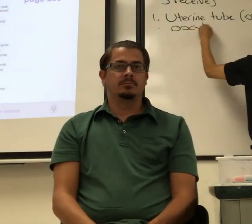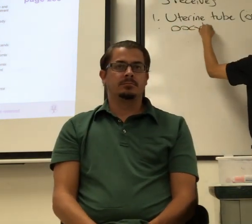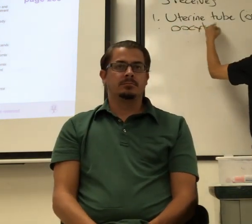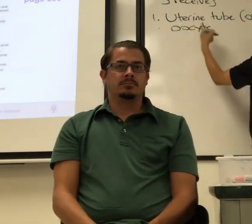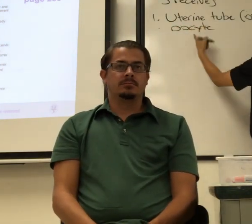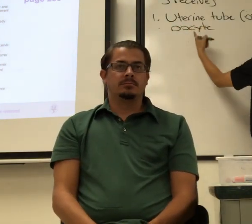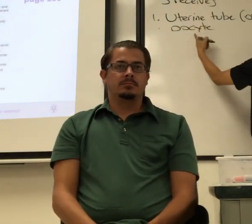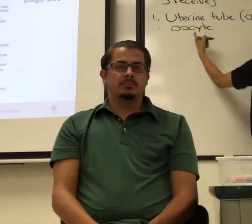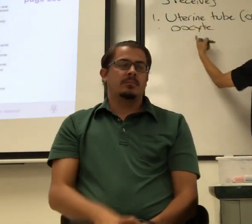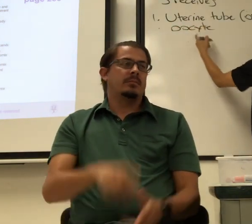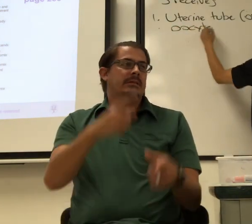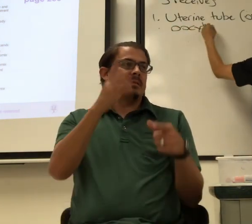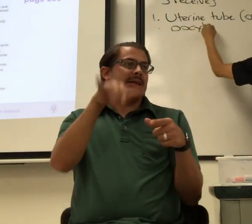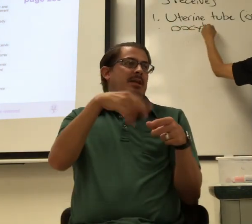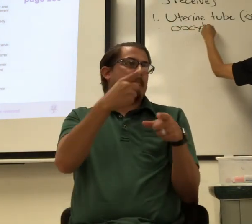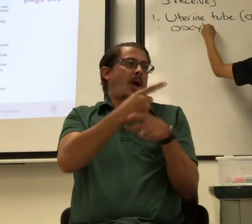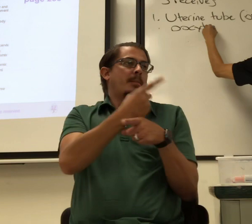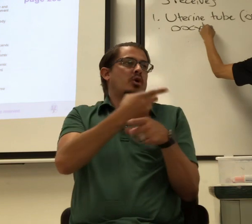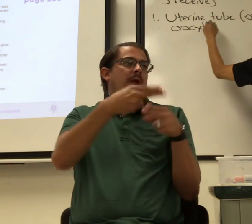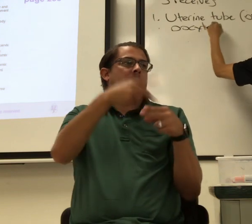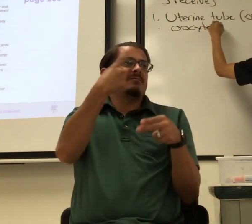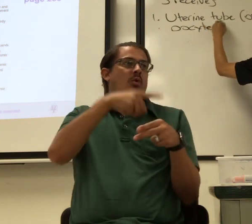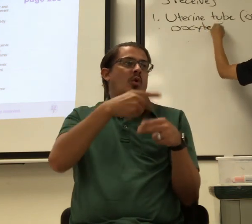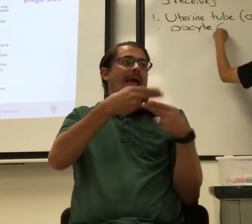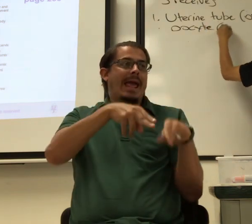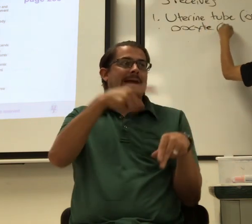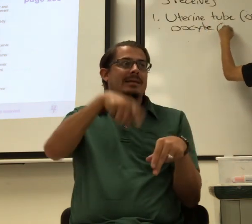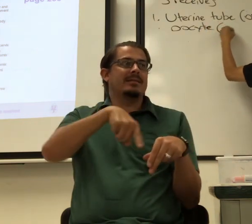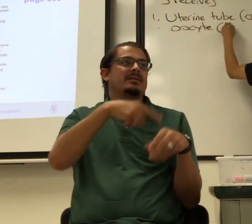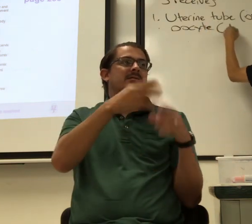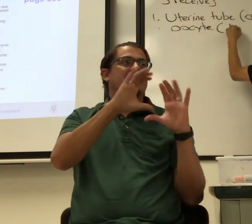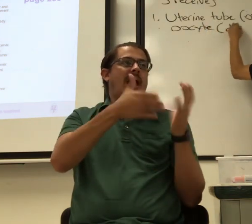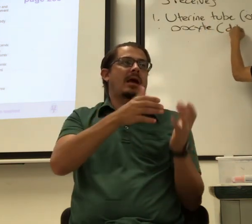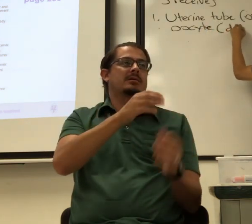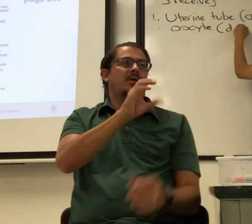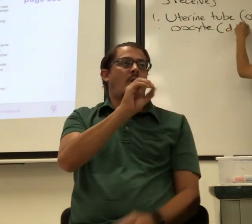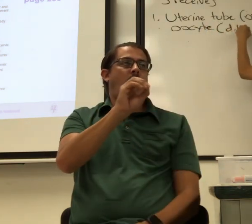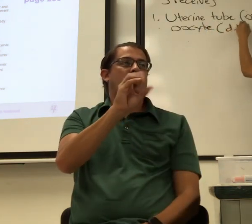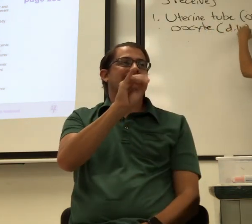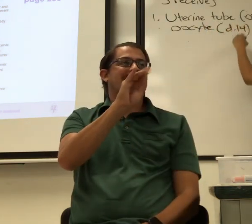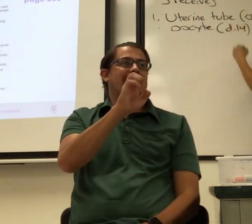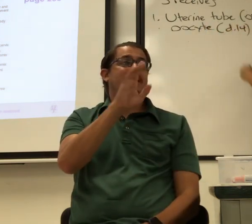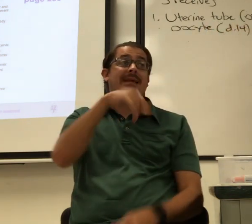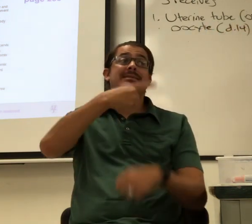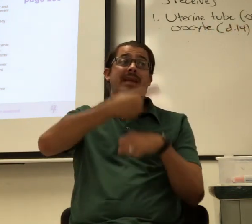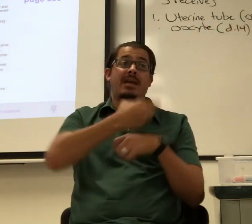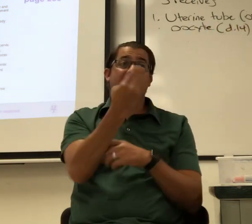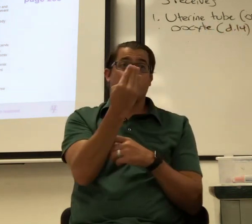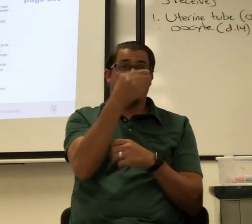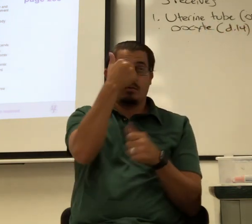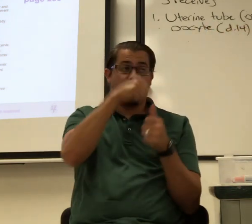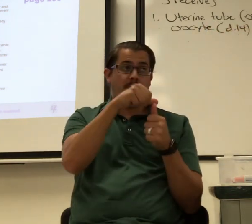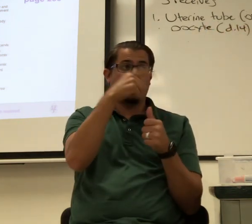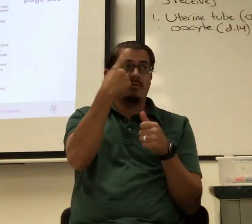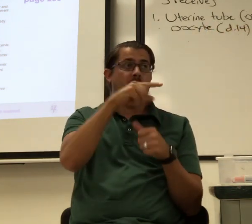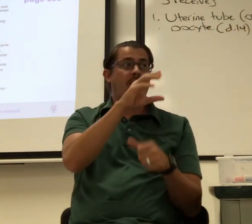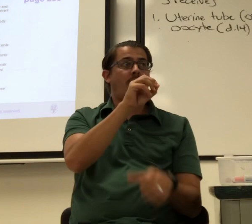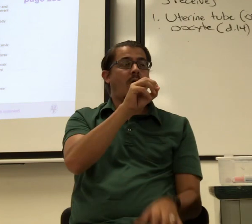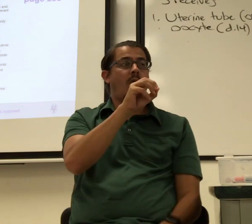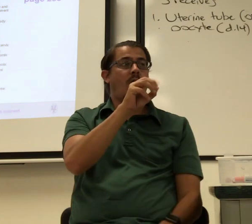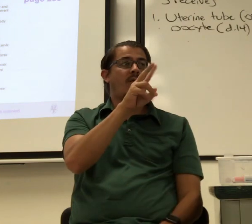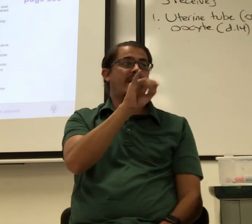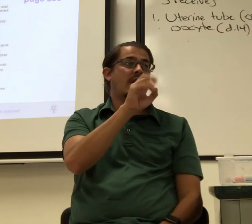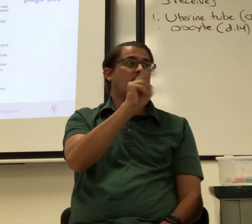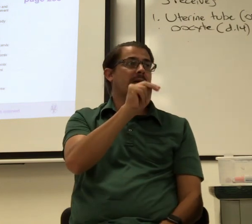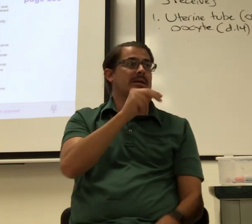That's the proper name for egg in this class. And that, remember, that's day 14 of the ovarian cycle.